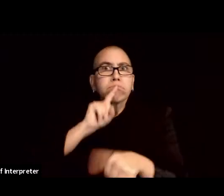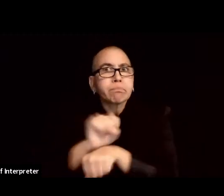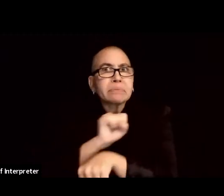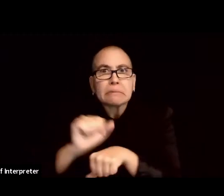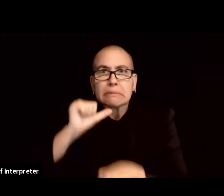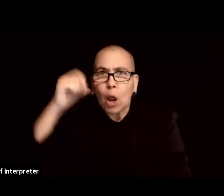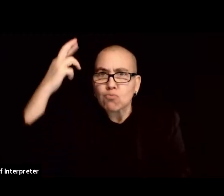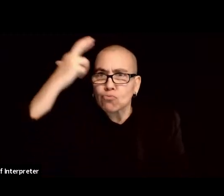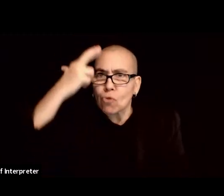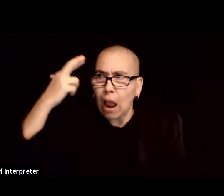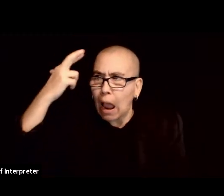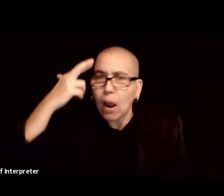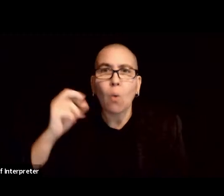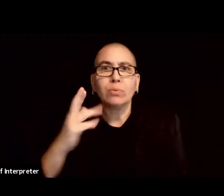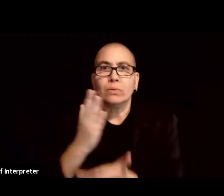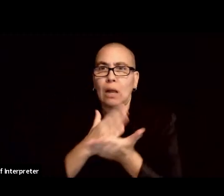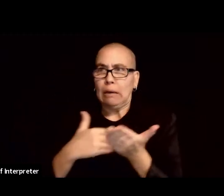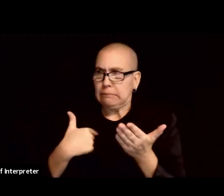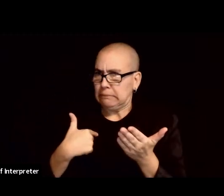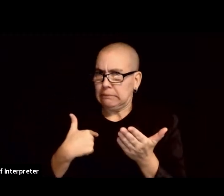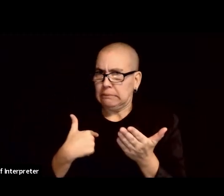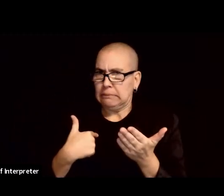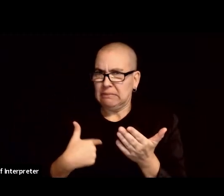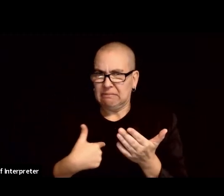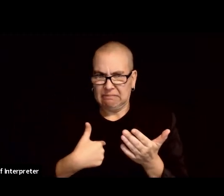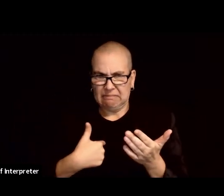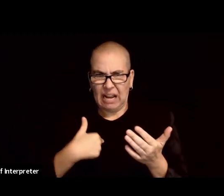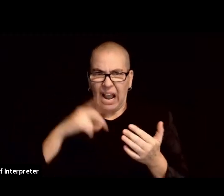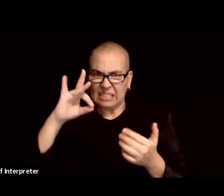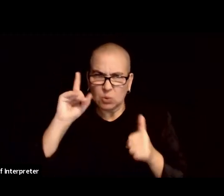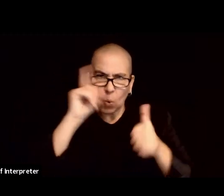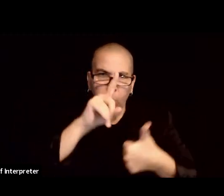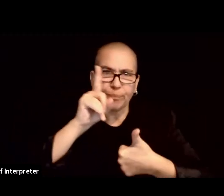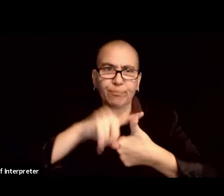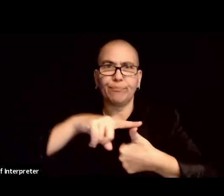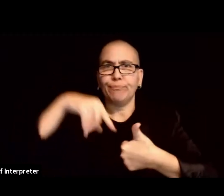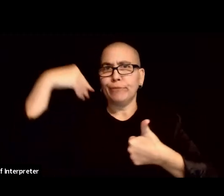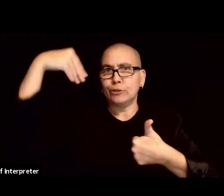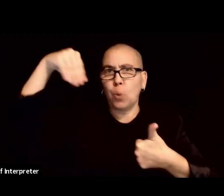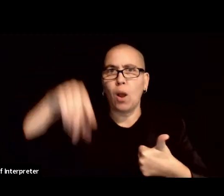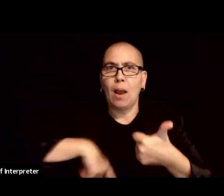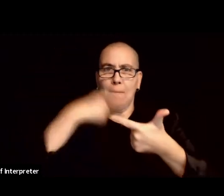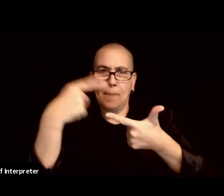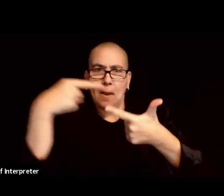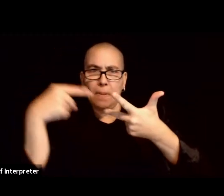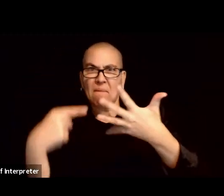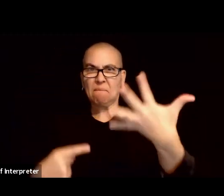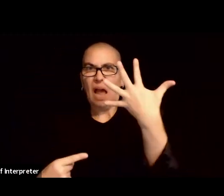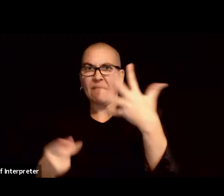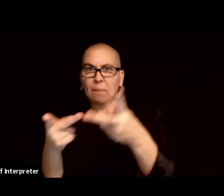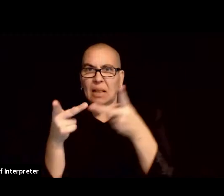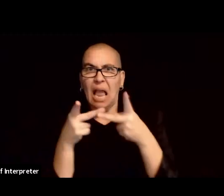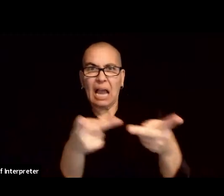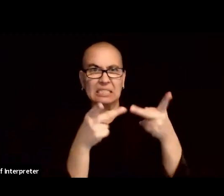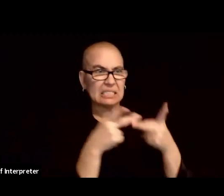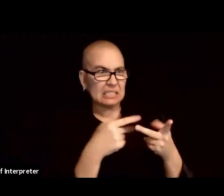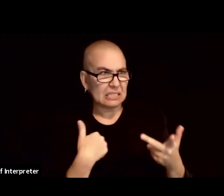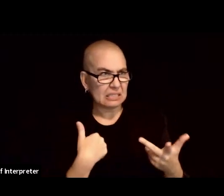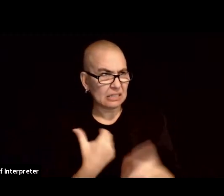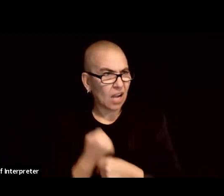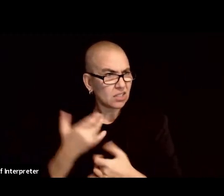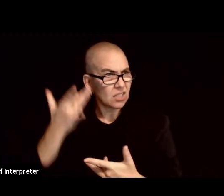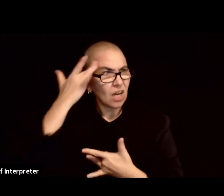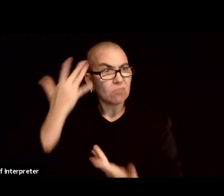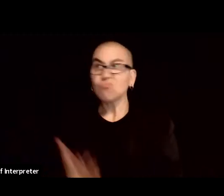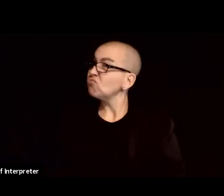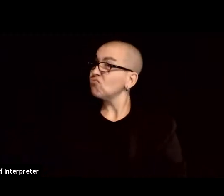number of events, and that they're getting it, as we've talked multiple times, from other folks who don't themselves know they